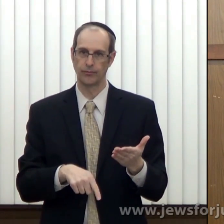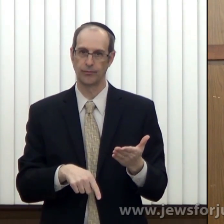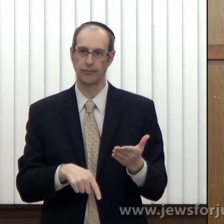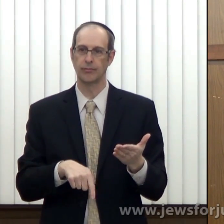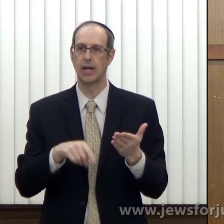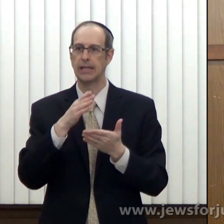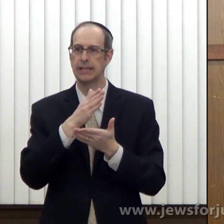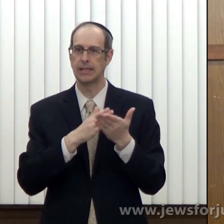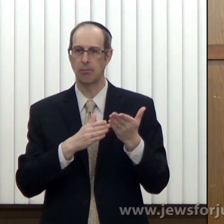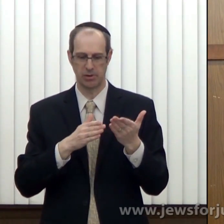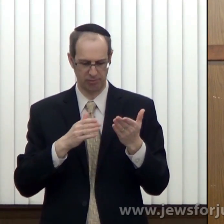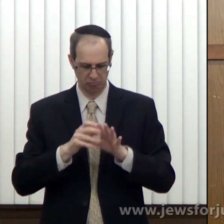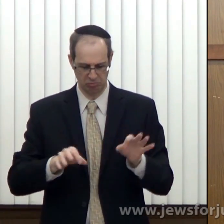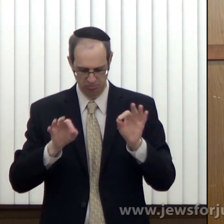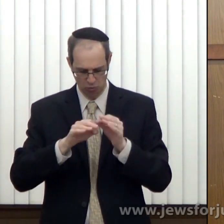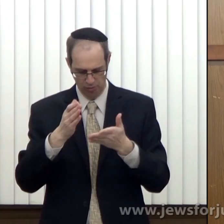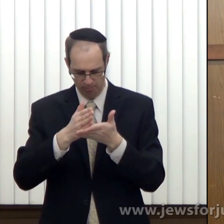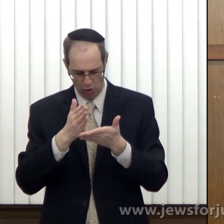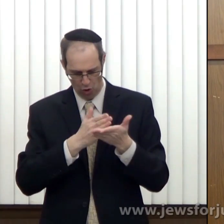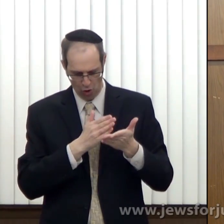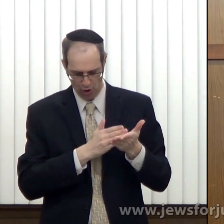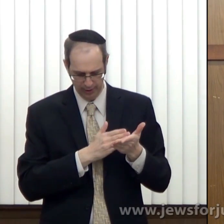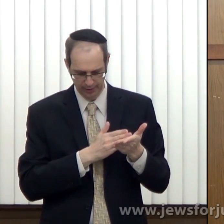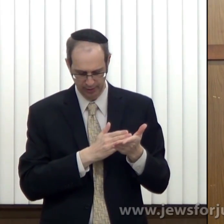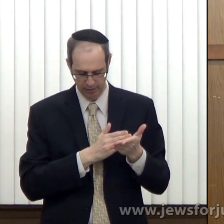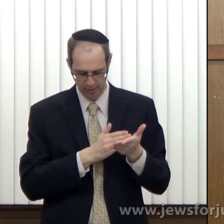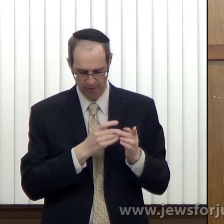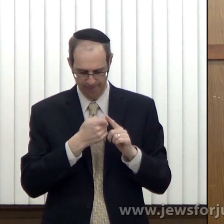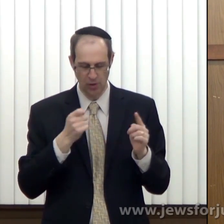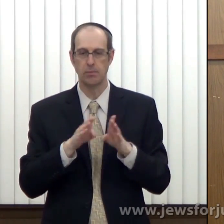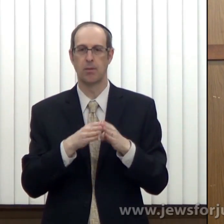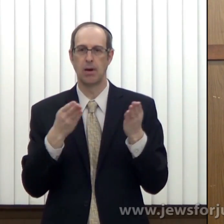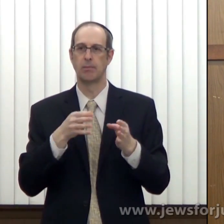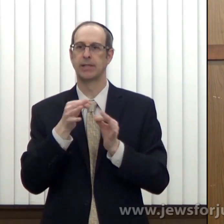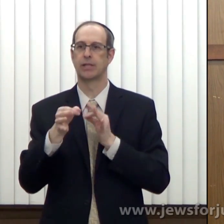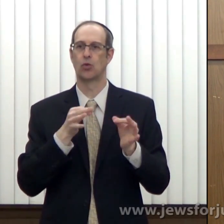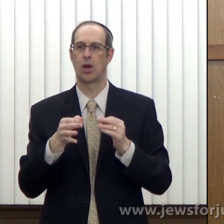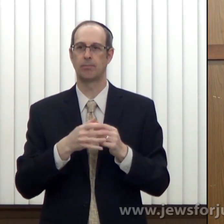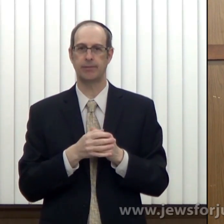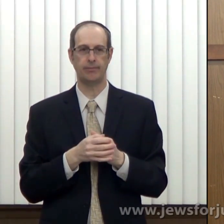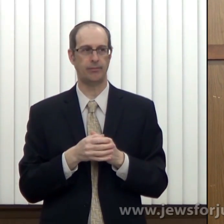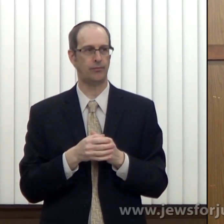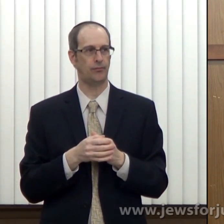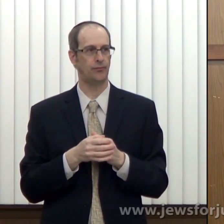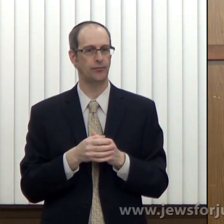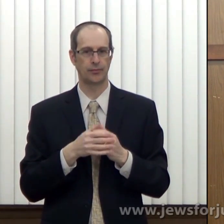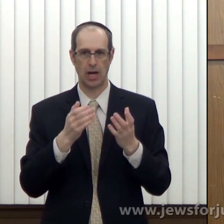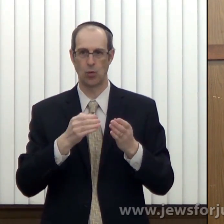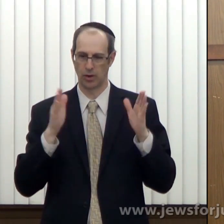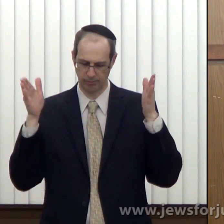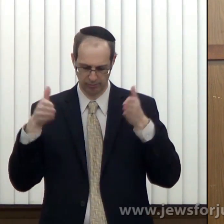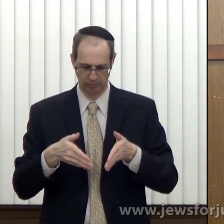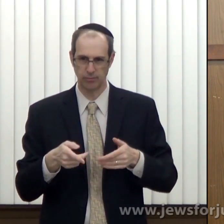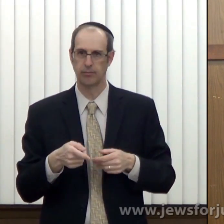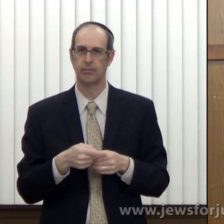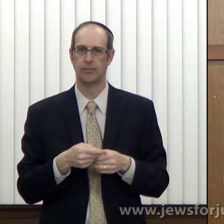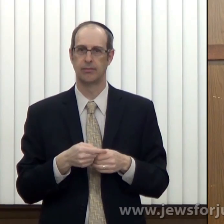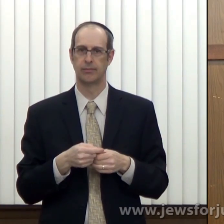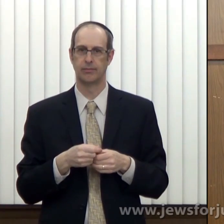some of the highlights of what the Bible describes here. And I want you to pay careful